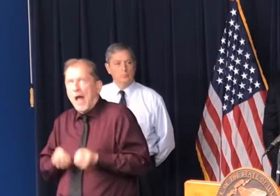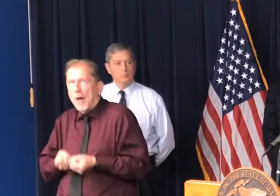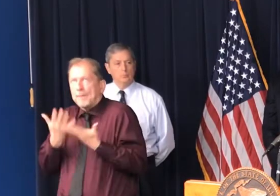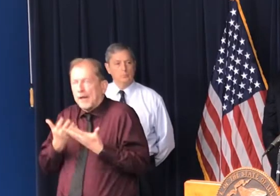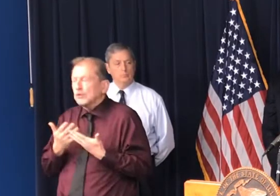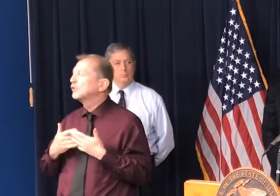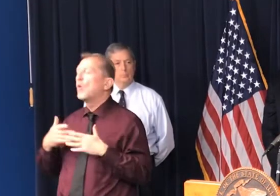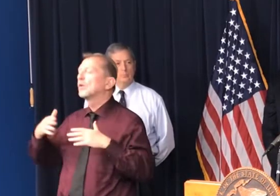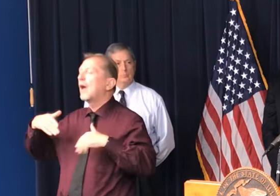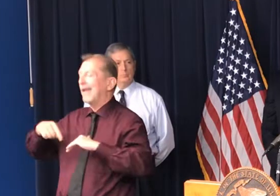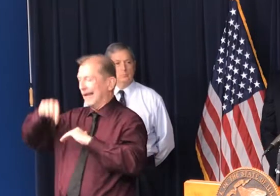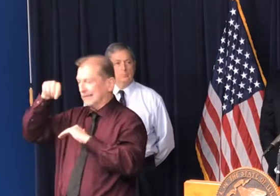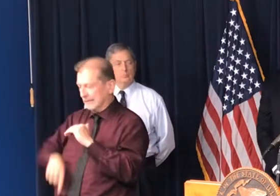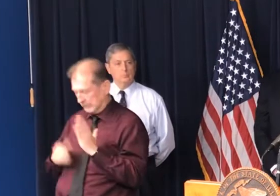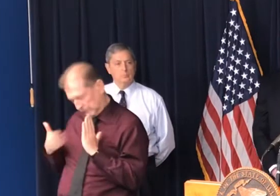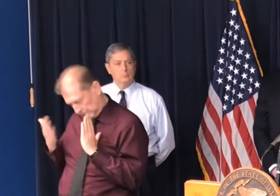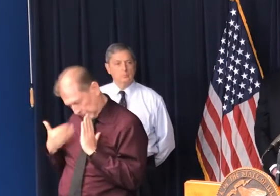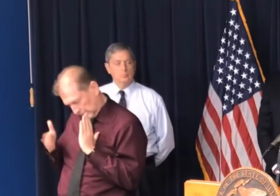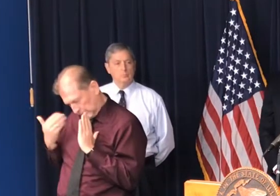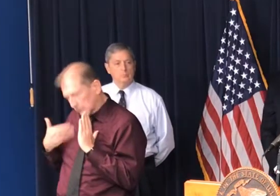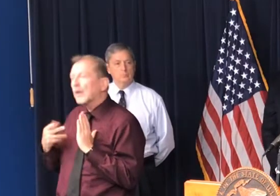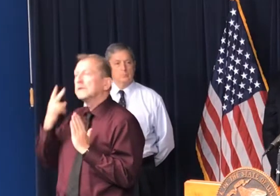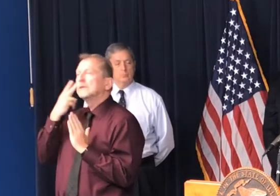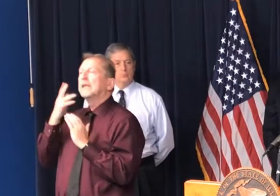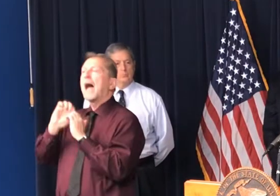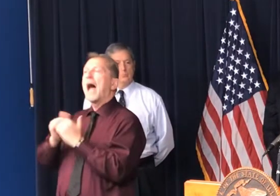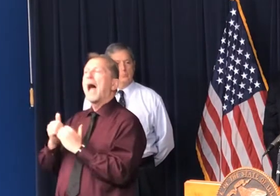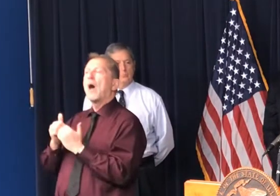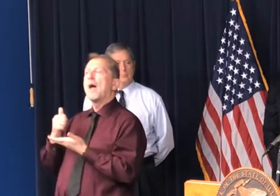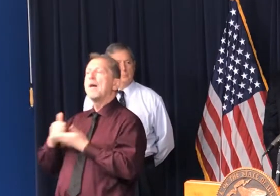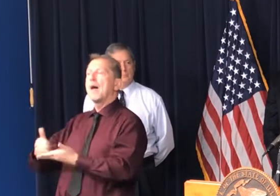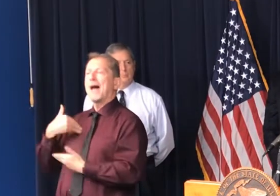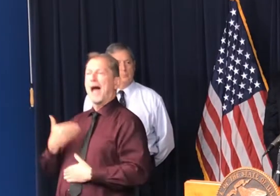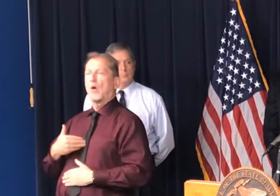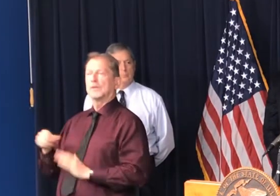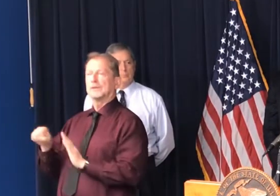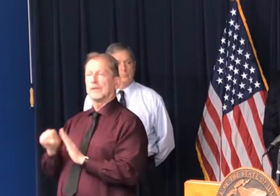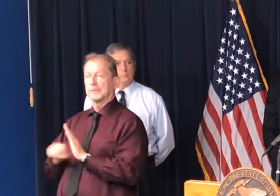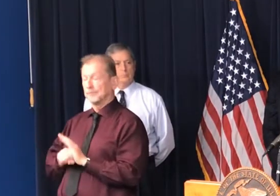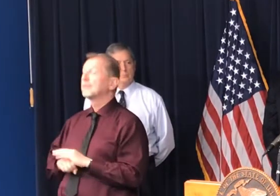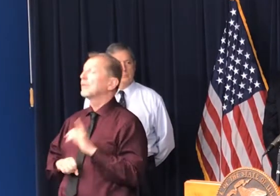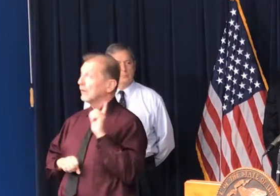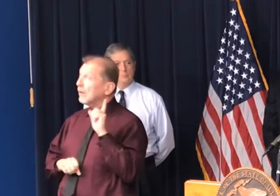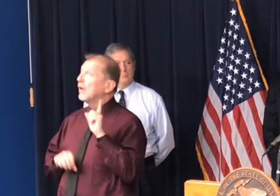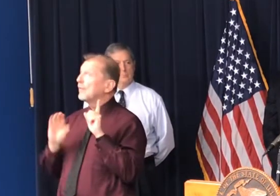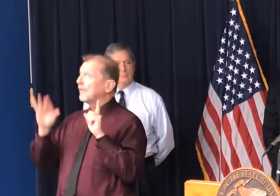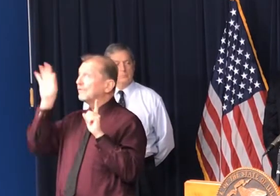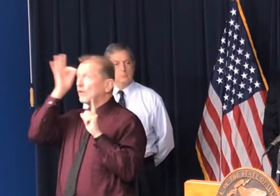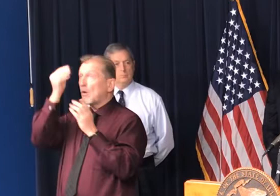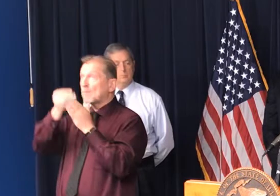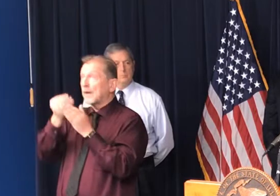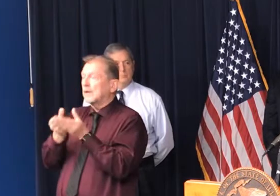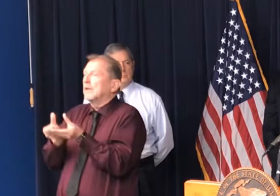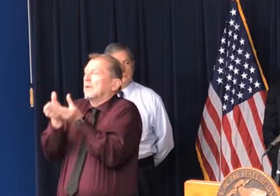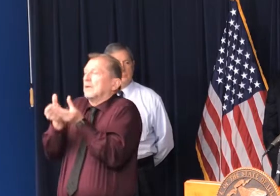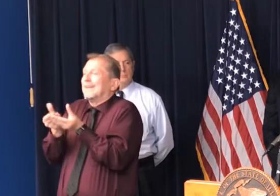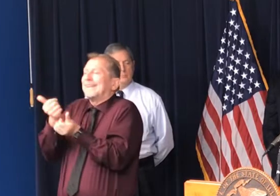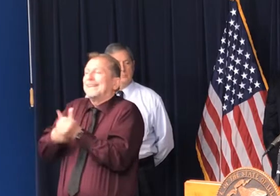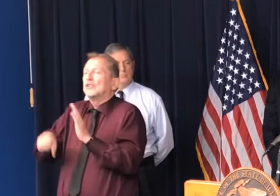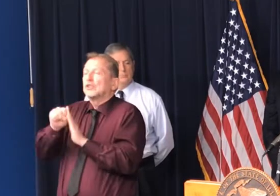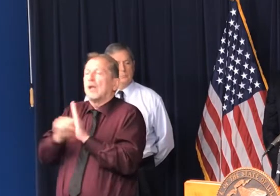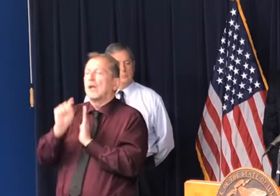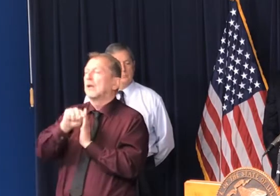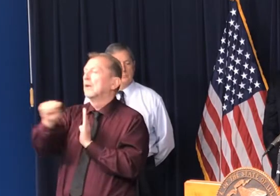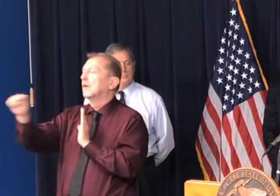representatives to determine what we might get in the state. A lot of this is population-based, I should say, and so, you